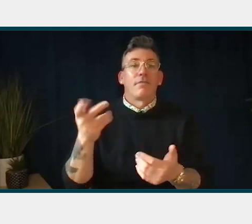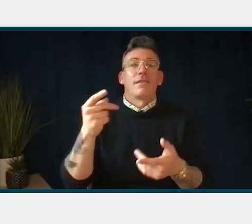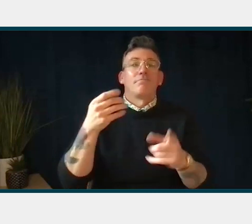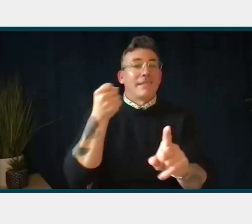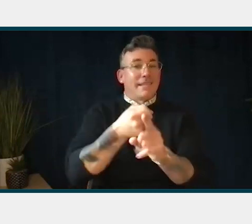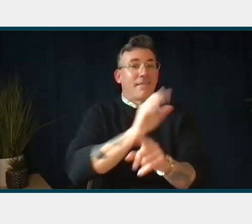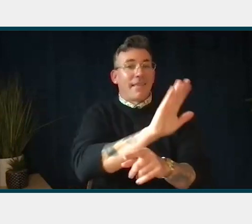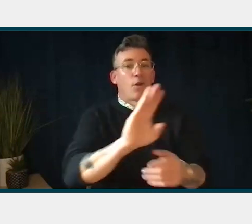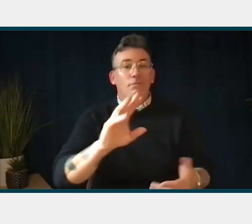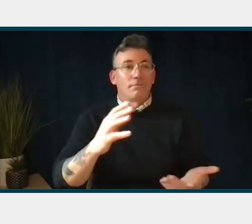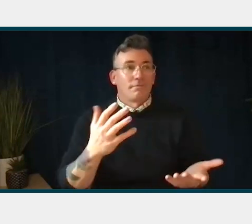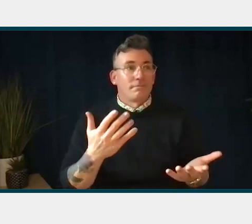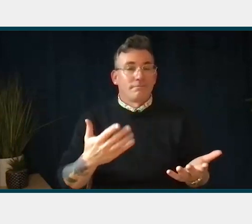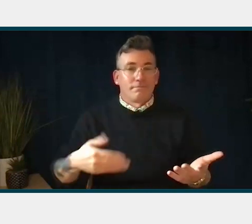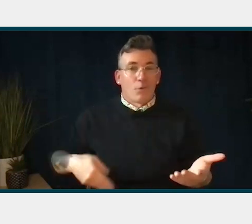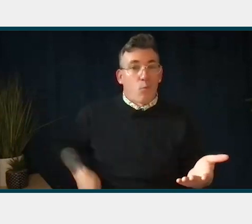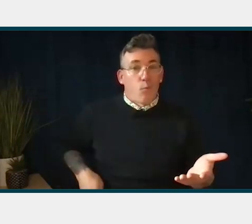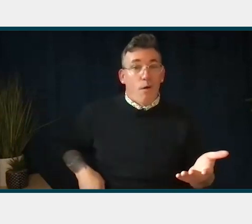public,